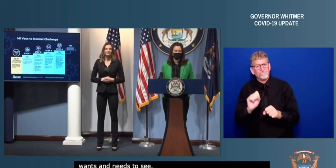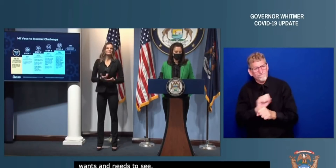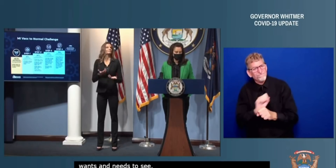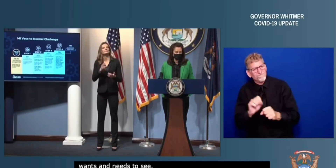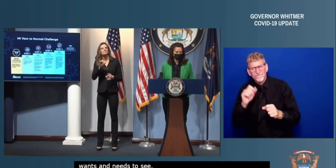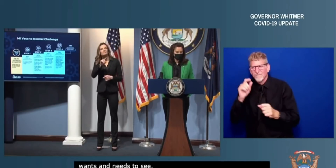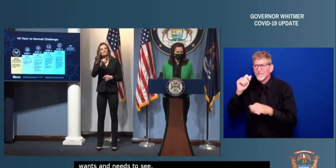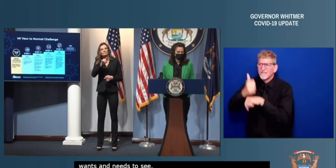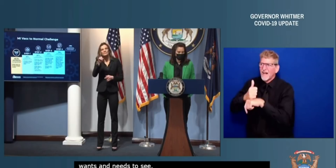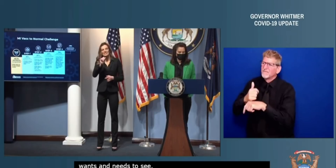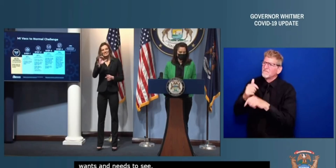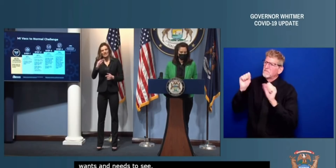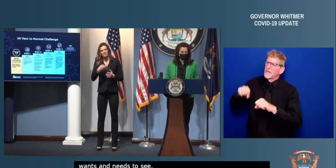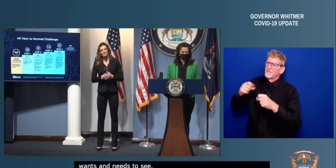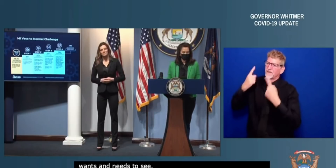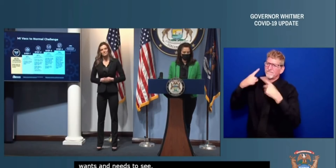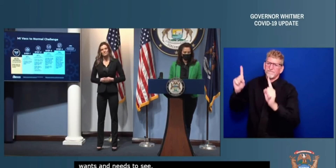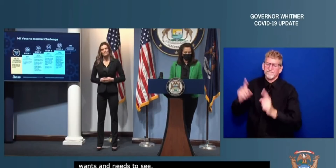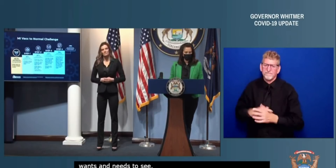Zach Gorchow?